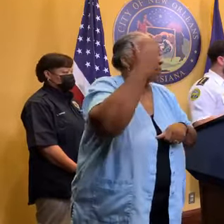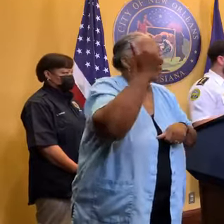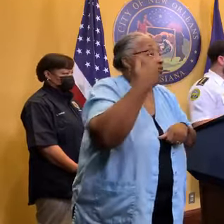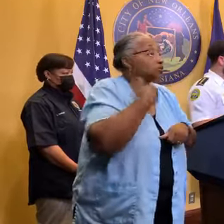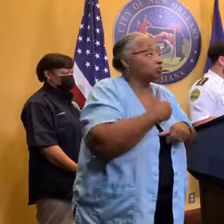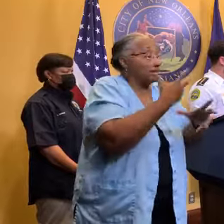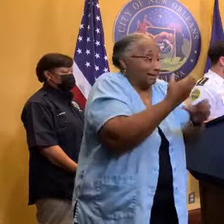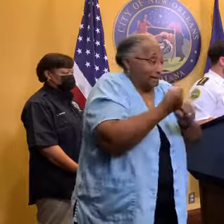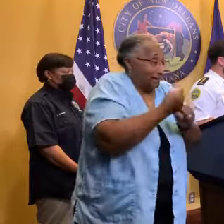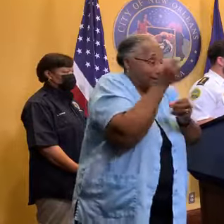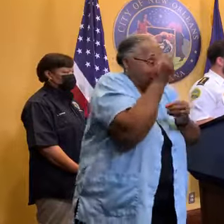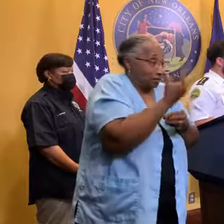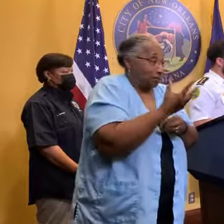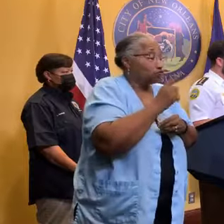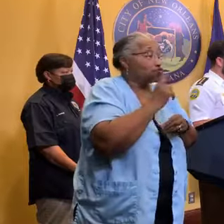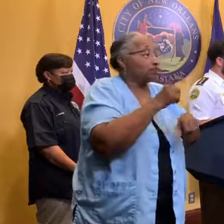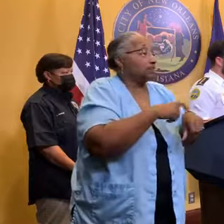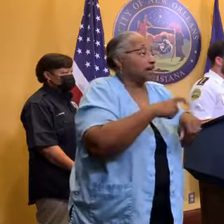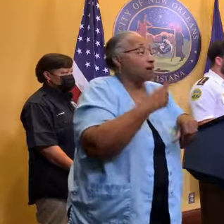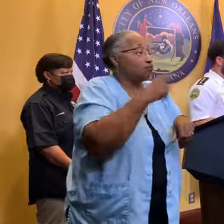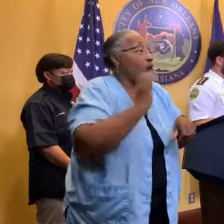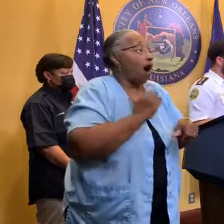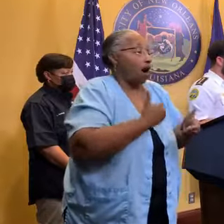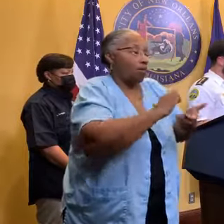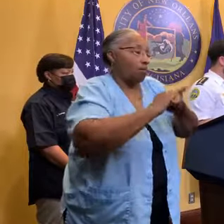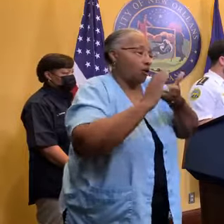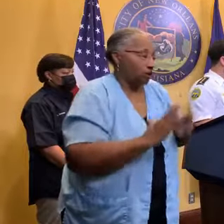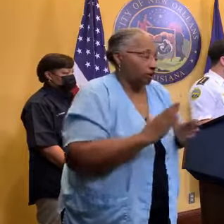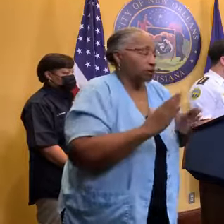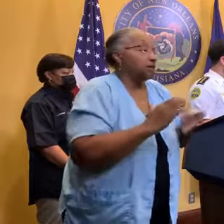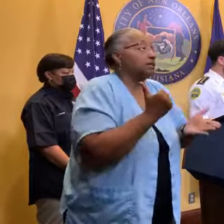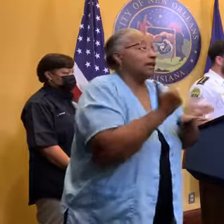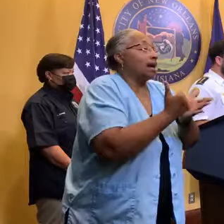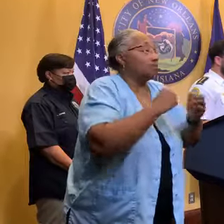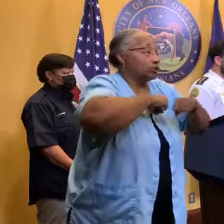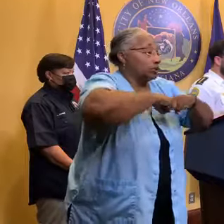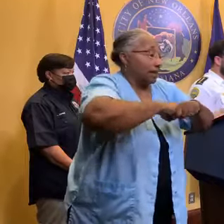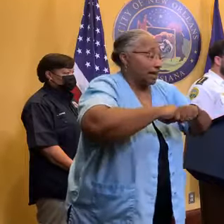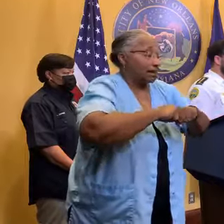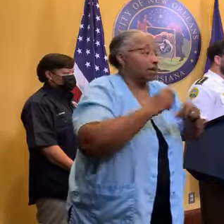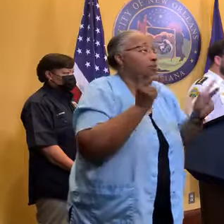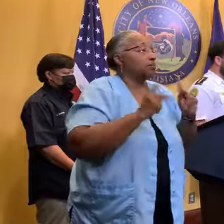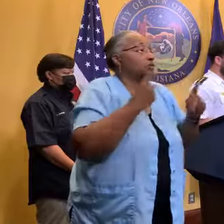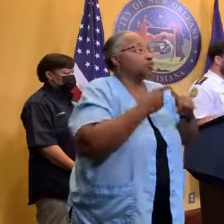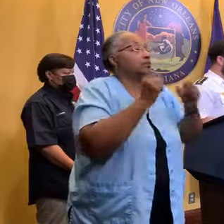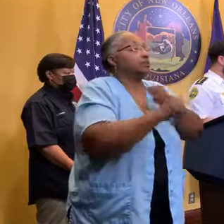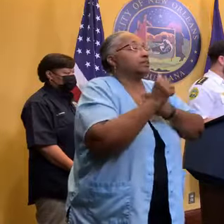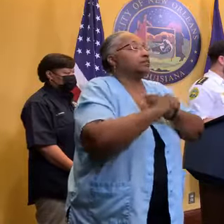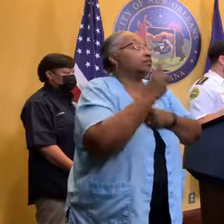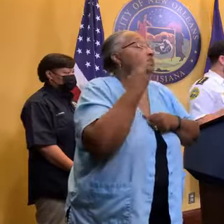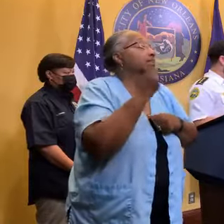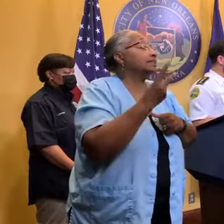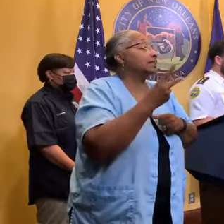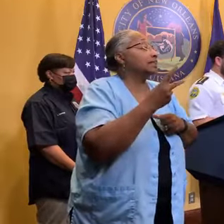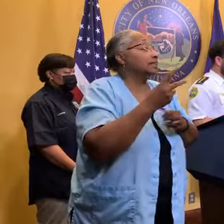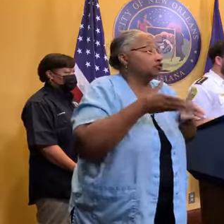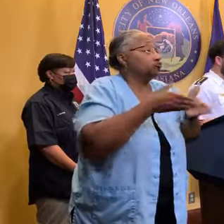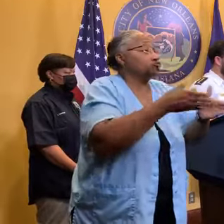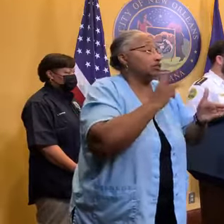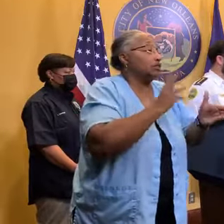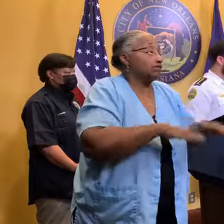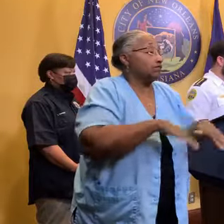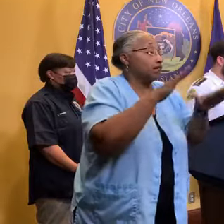get that information in real time to our partners to help protect the public from any further danger. So if you see street flooding, that is indeed a life-threatening